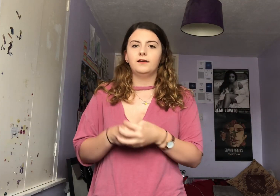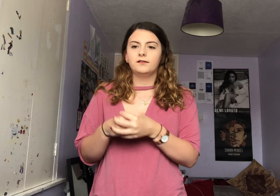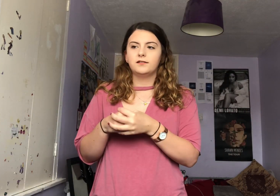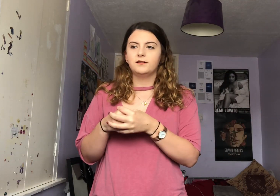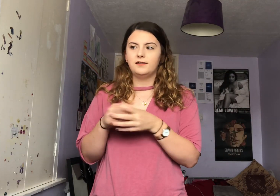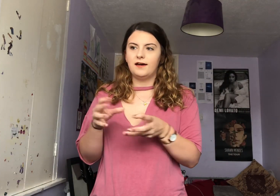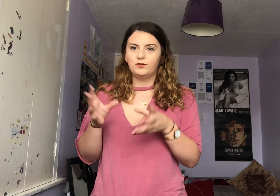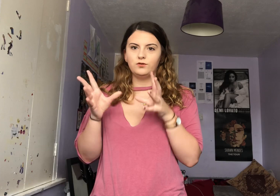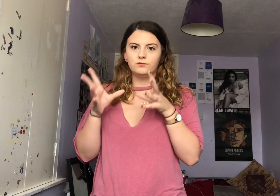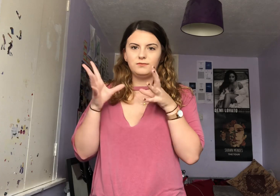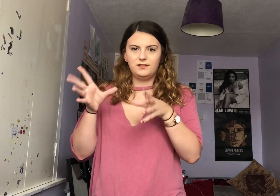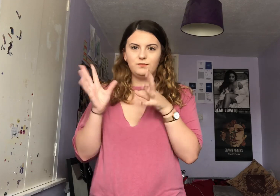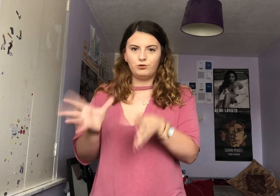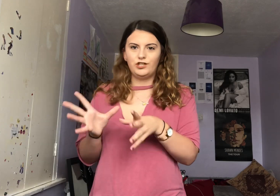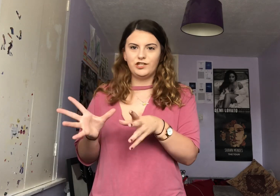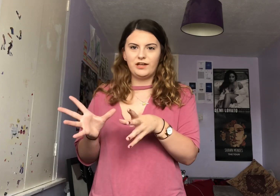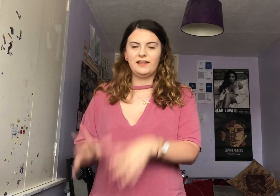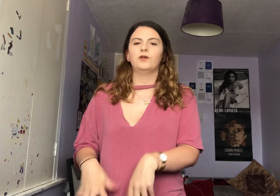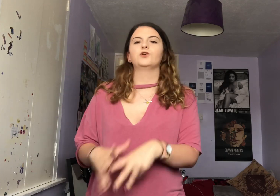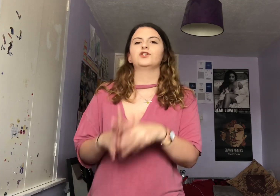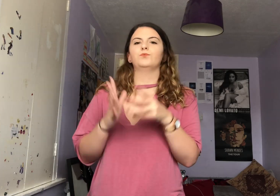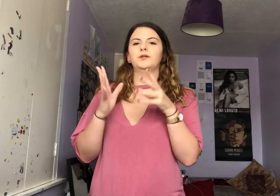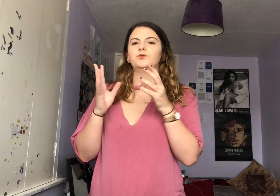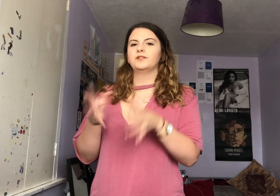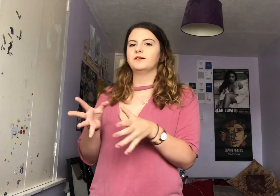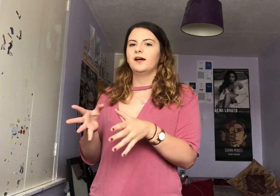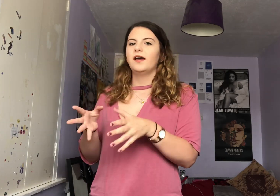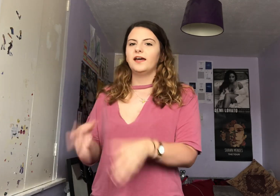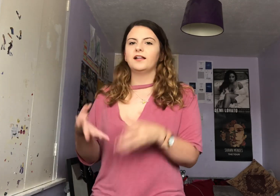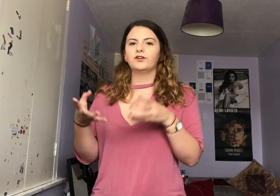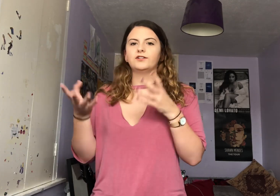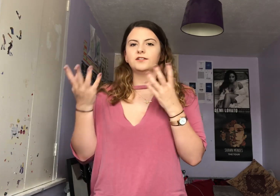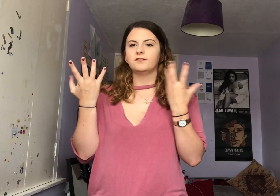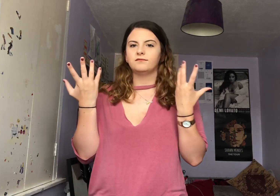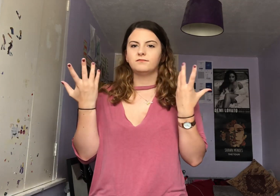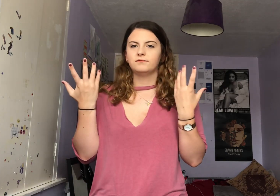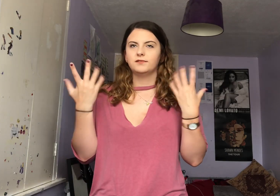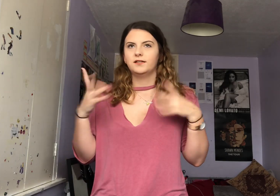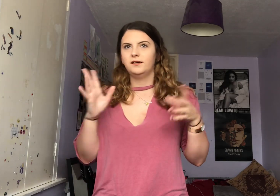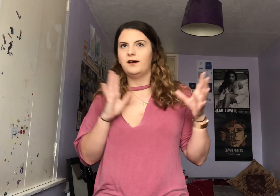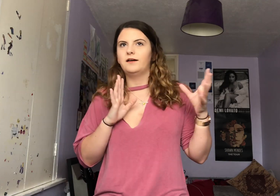And yeah, so this is British Sign Language. It will be used in England and yeah.